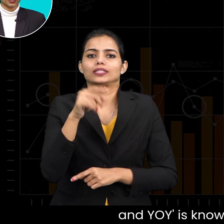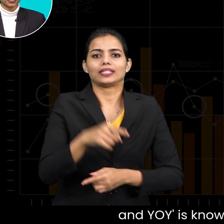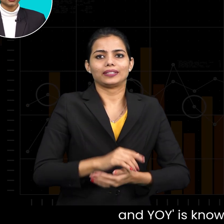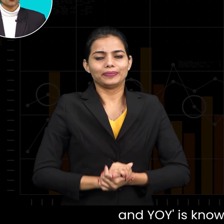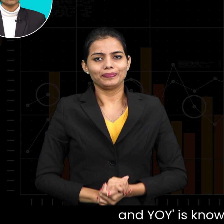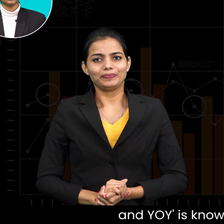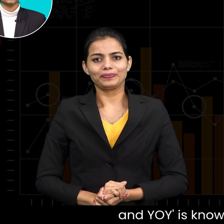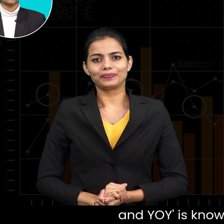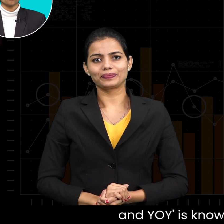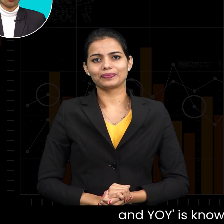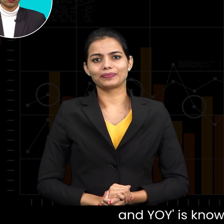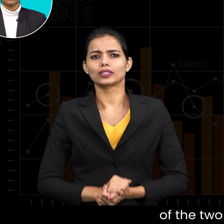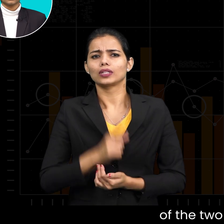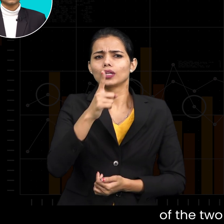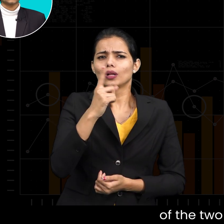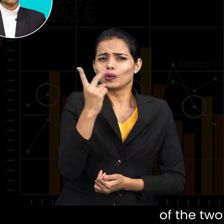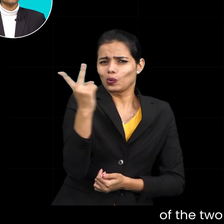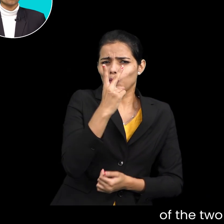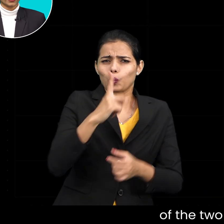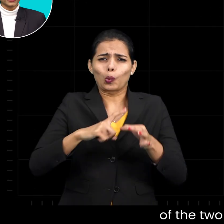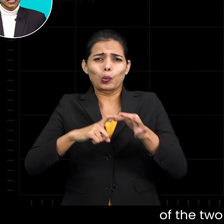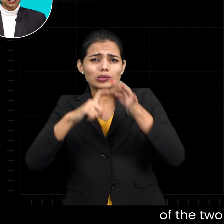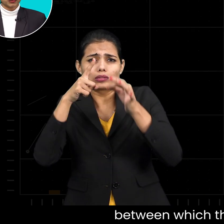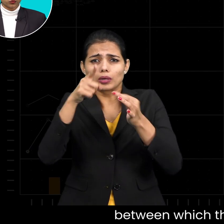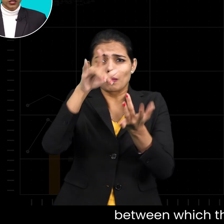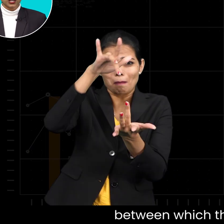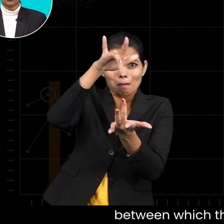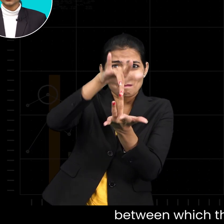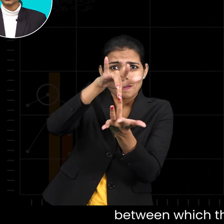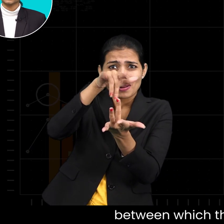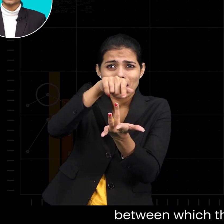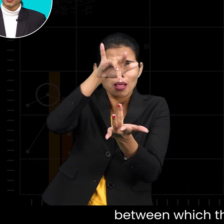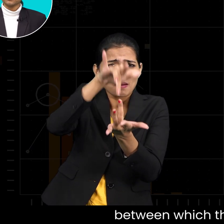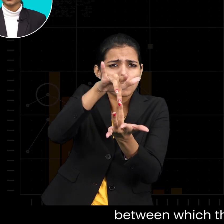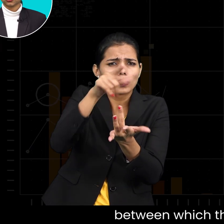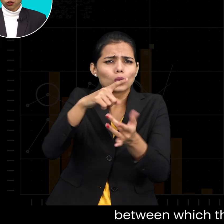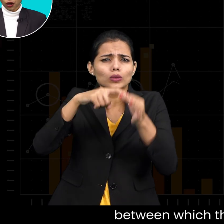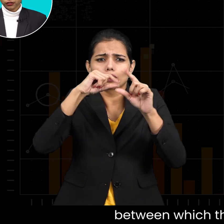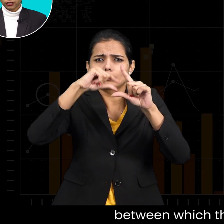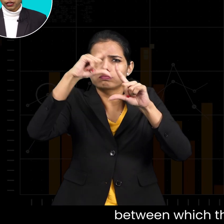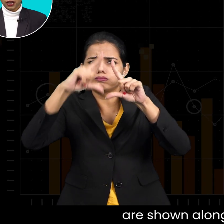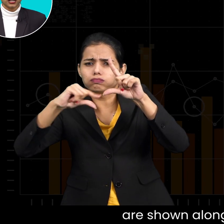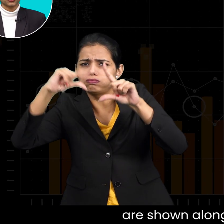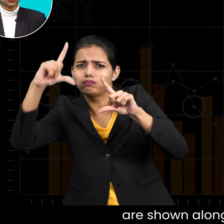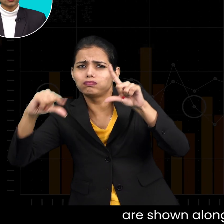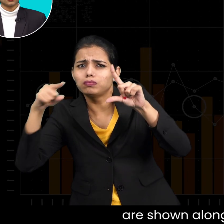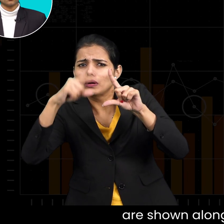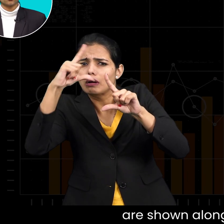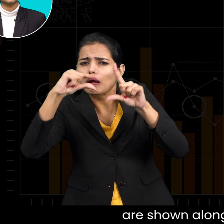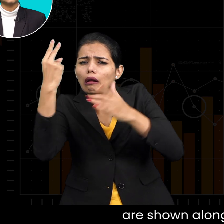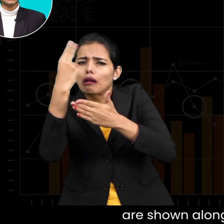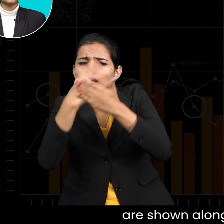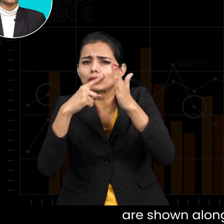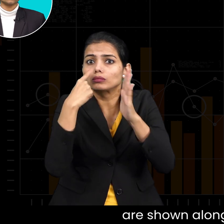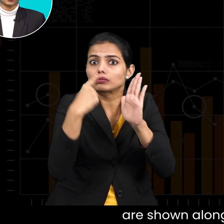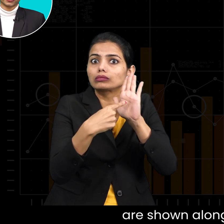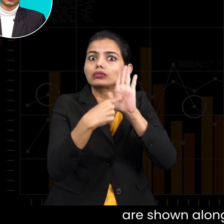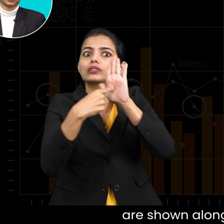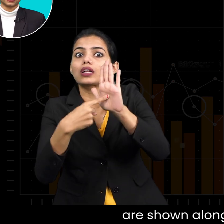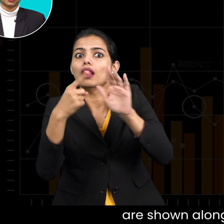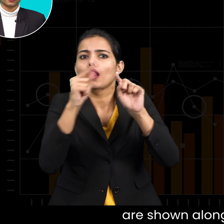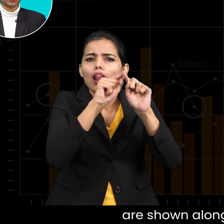is known as the origin O. The two quantities between which the graph is drawn are shown along these